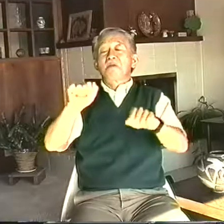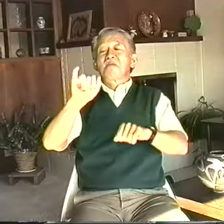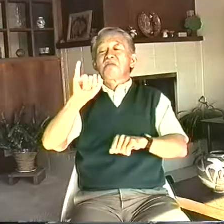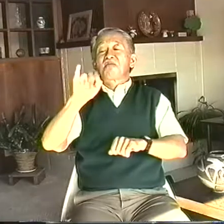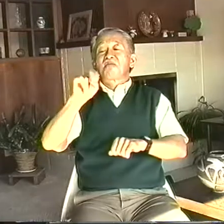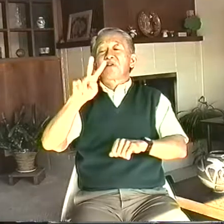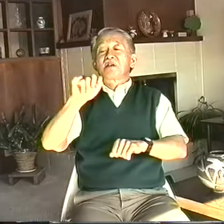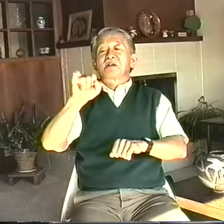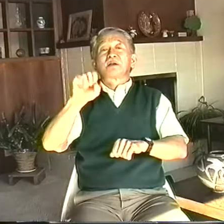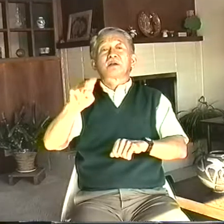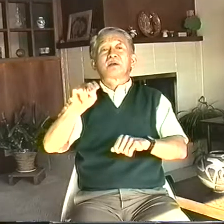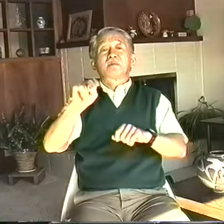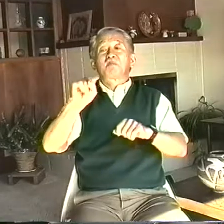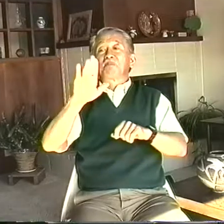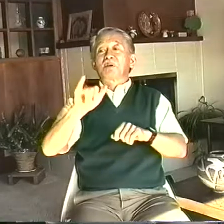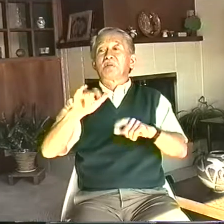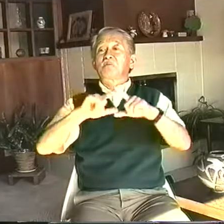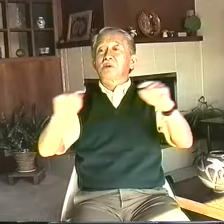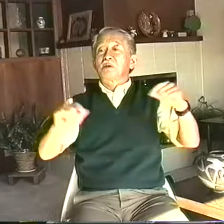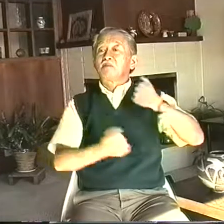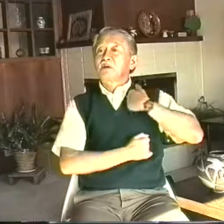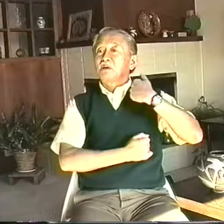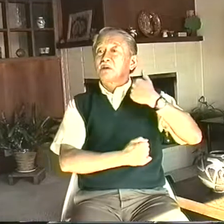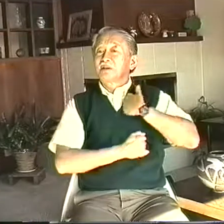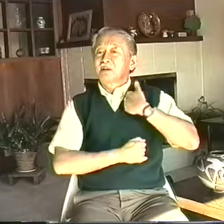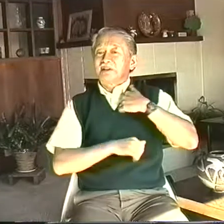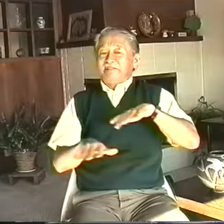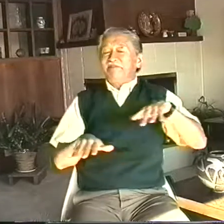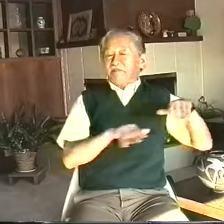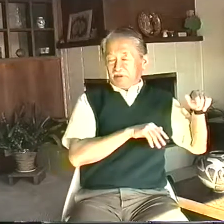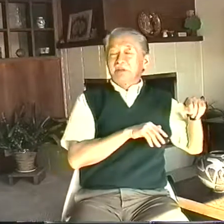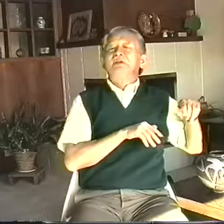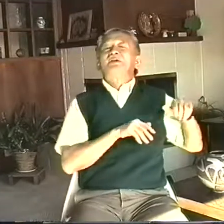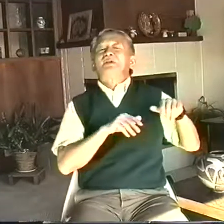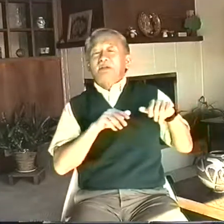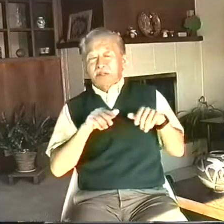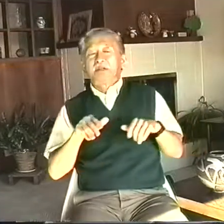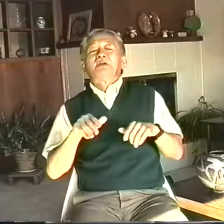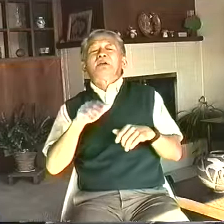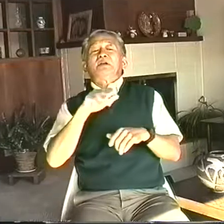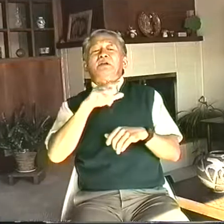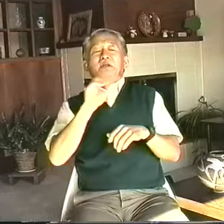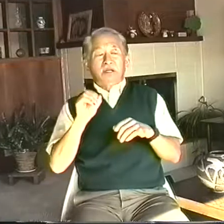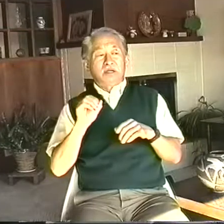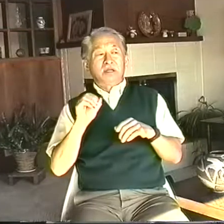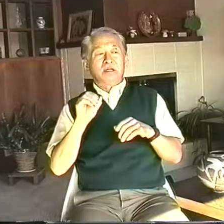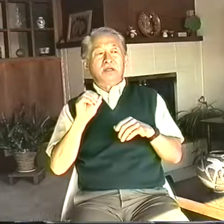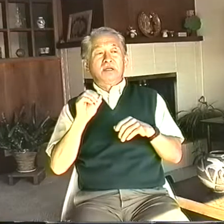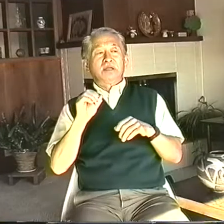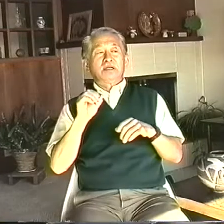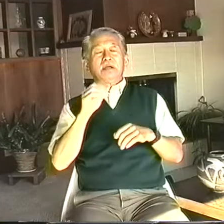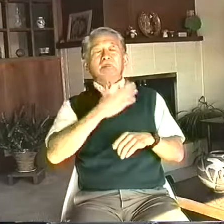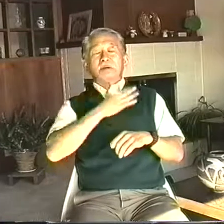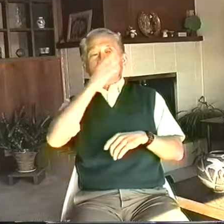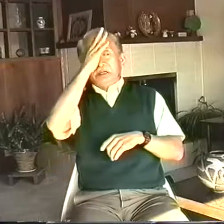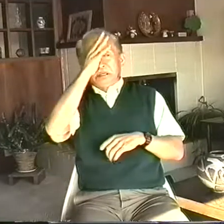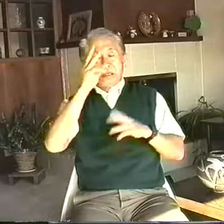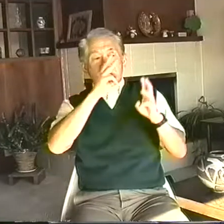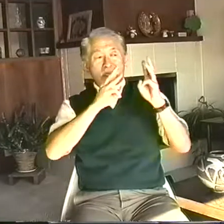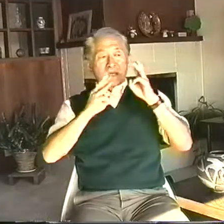Japanese Americans inland, thinking that the coast would be vulnerable to attack by the Japanese military forces, and that the Japanese